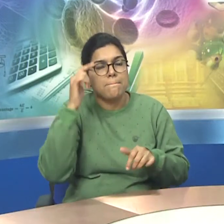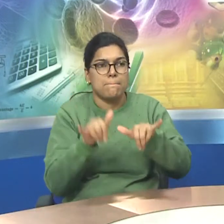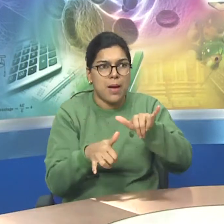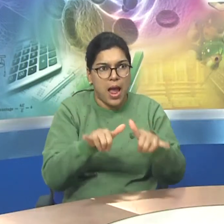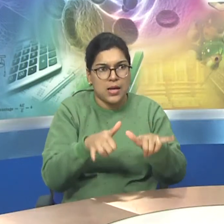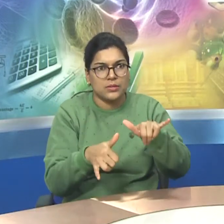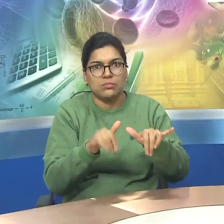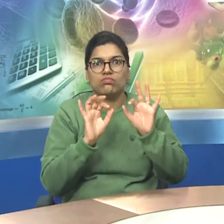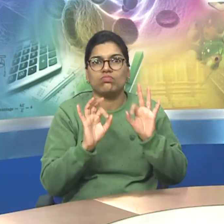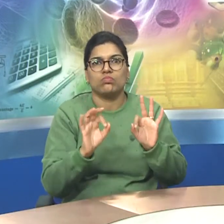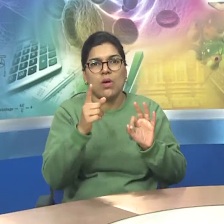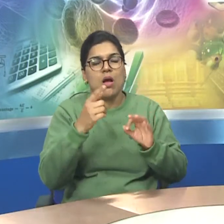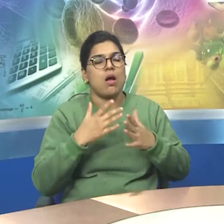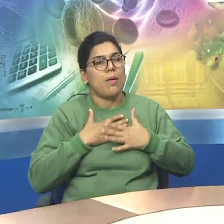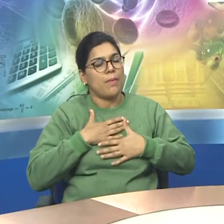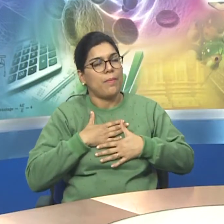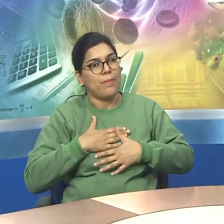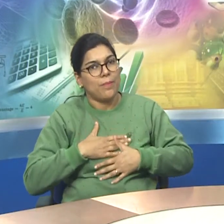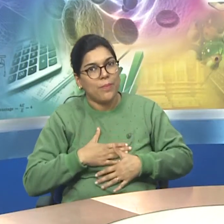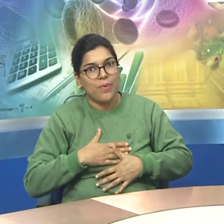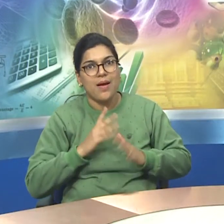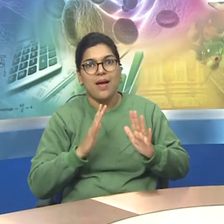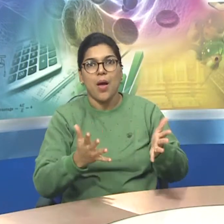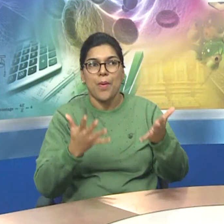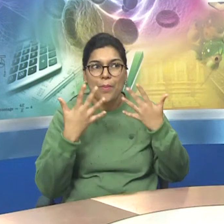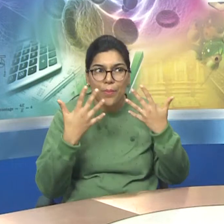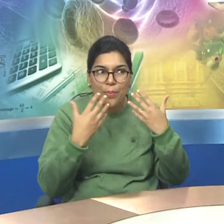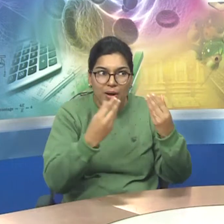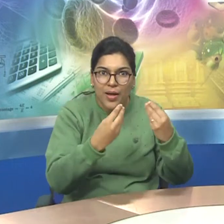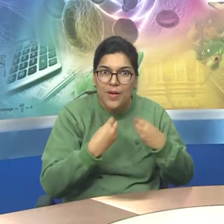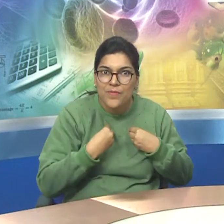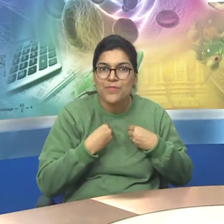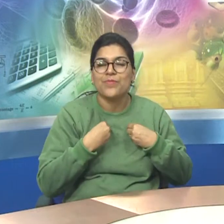can directly reduce anxiety and depression.